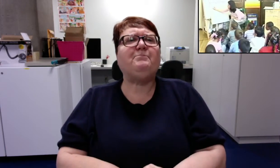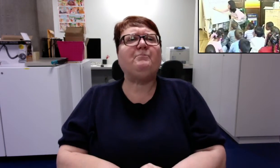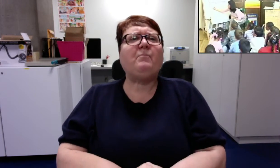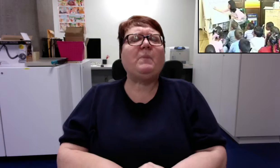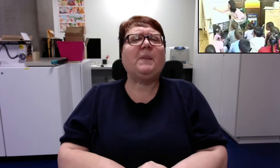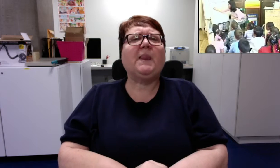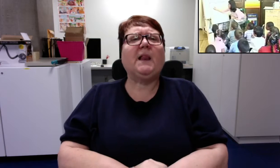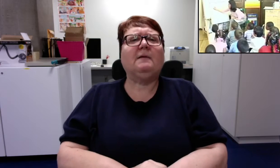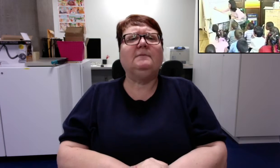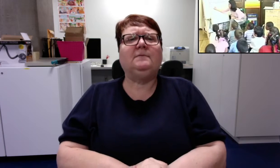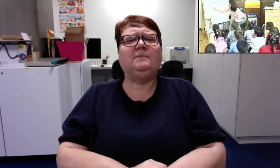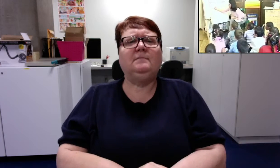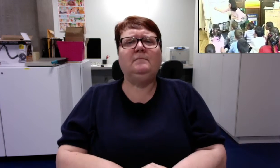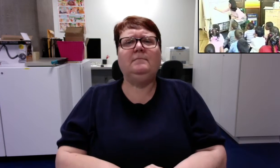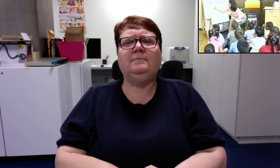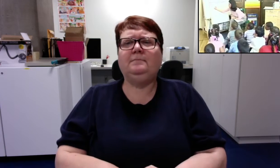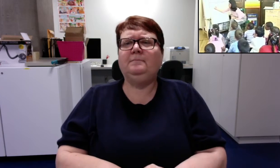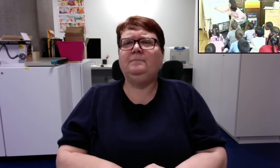Maybe.